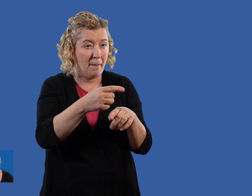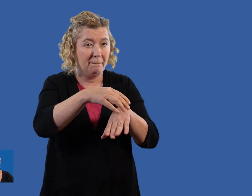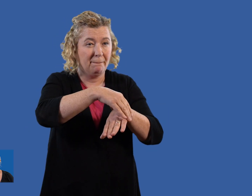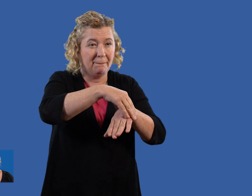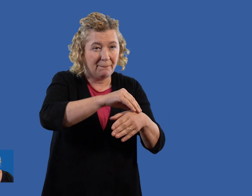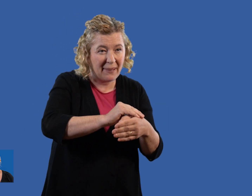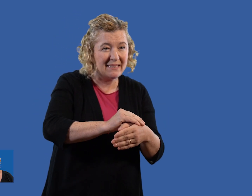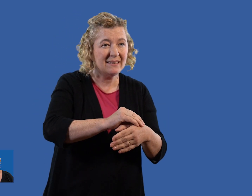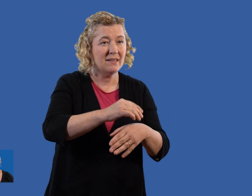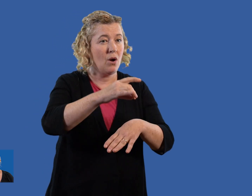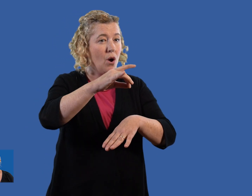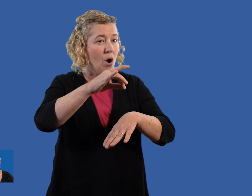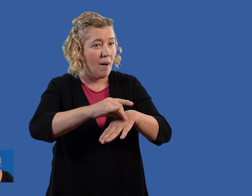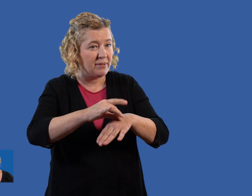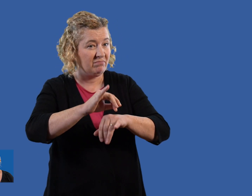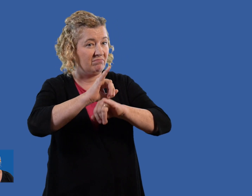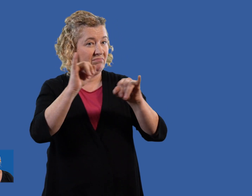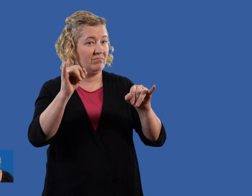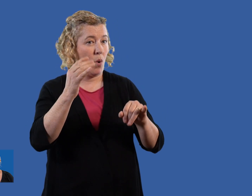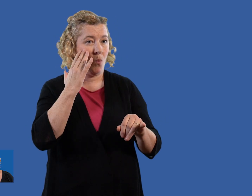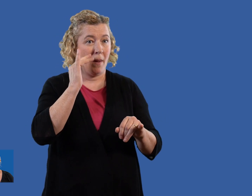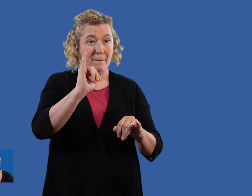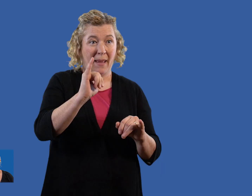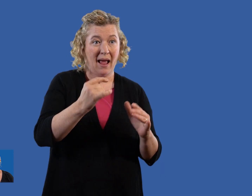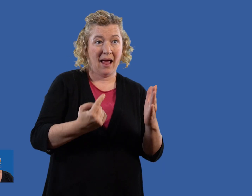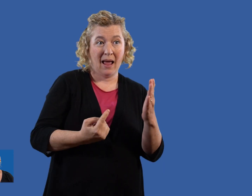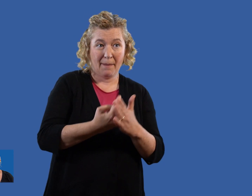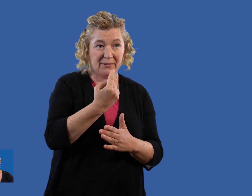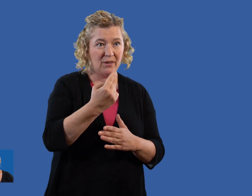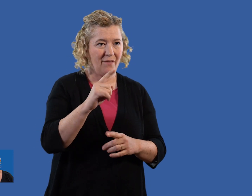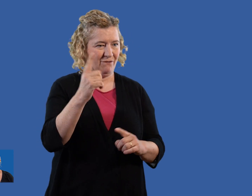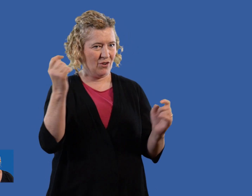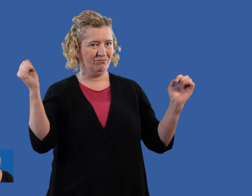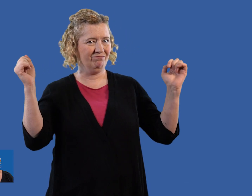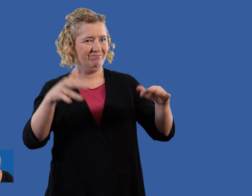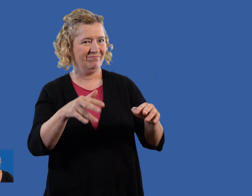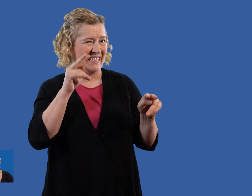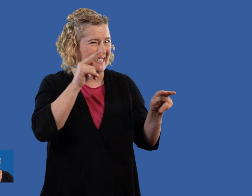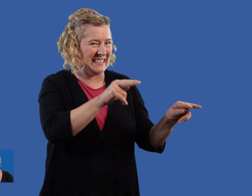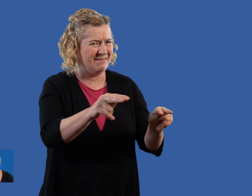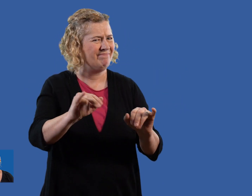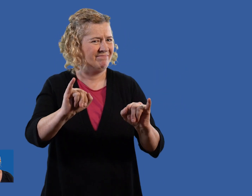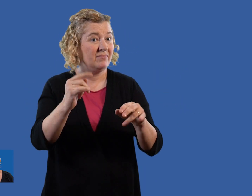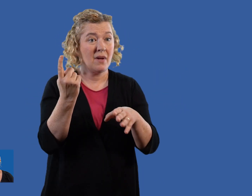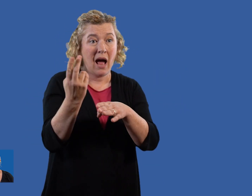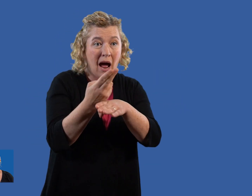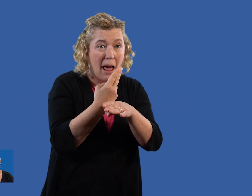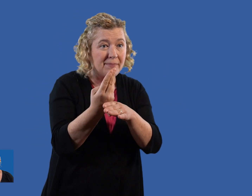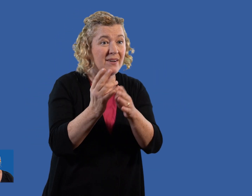example, police, hospital emergency, first responders, and combat exposure.